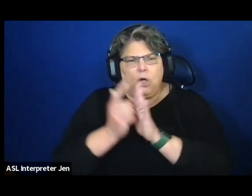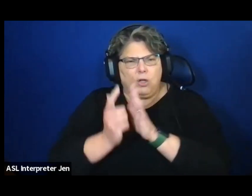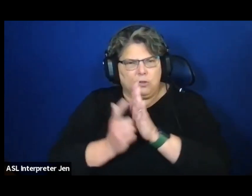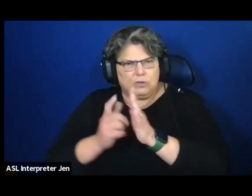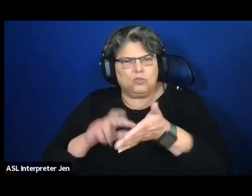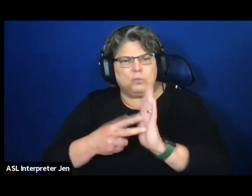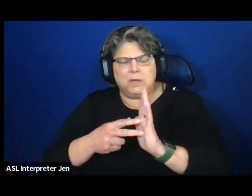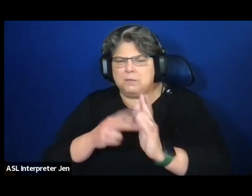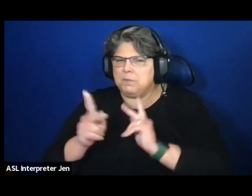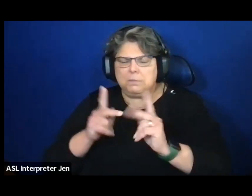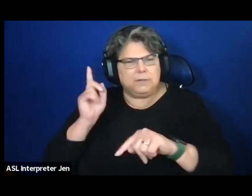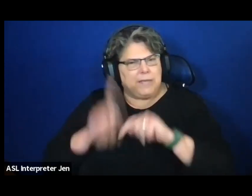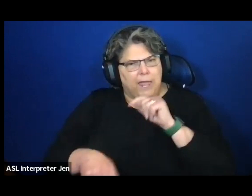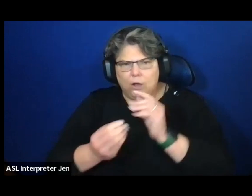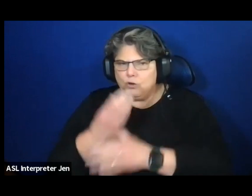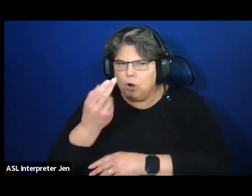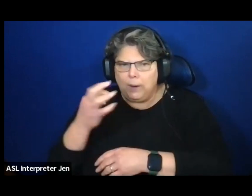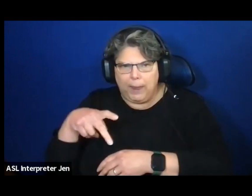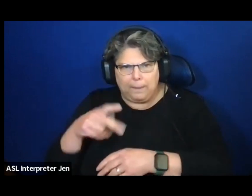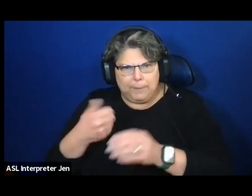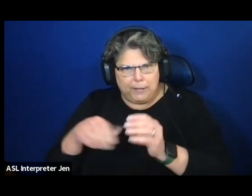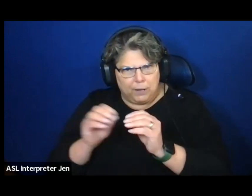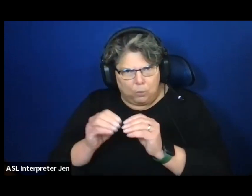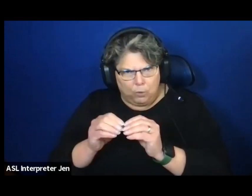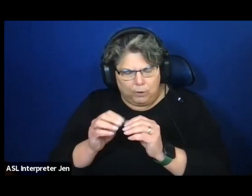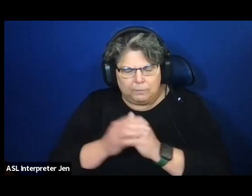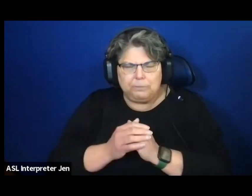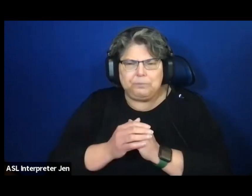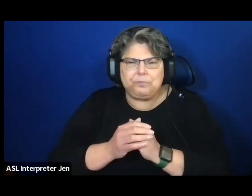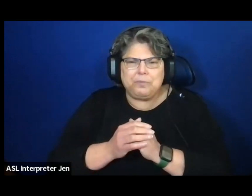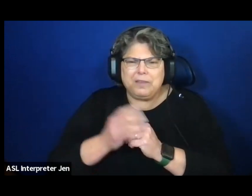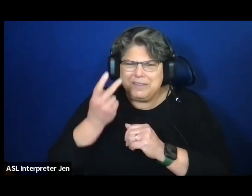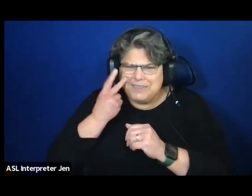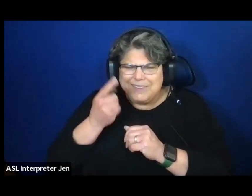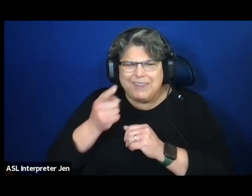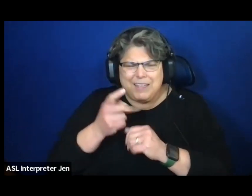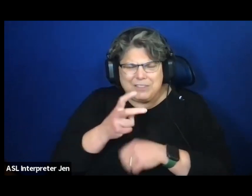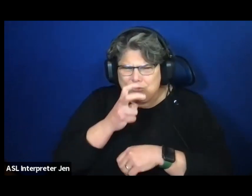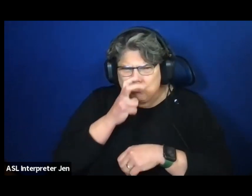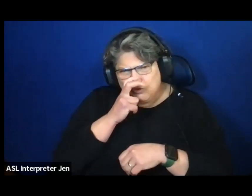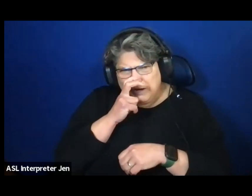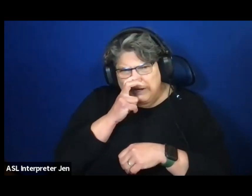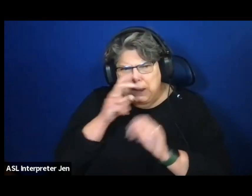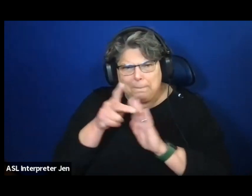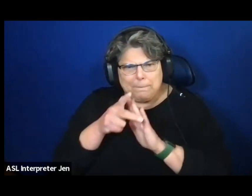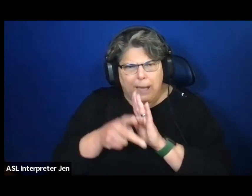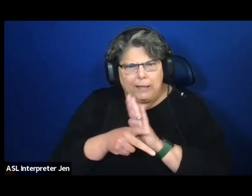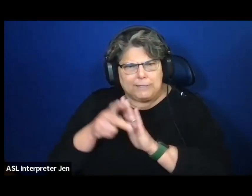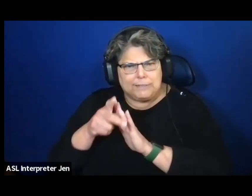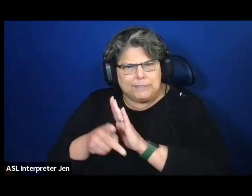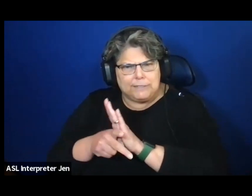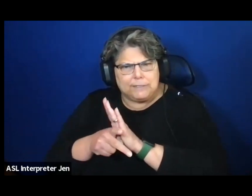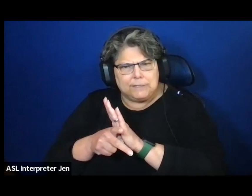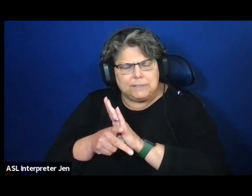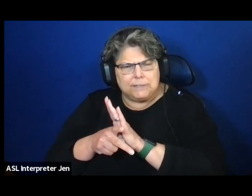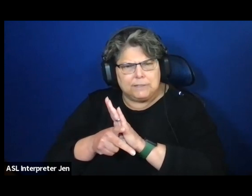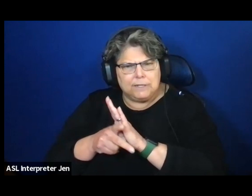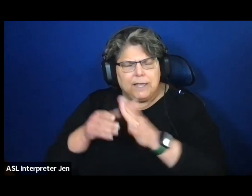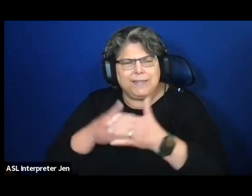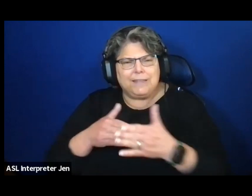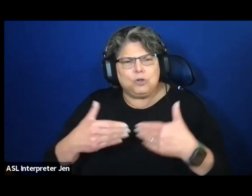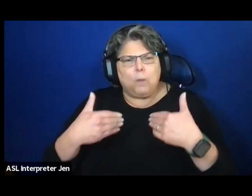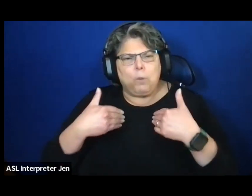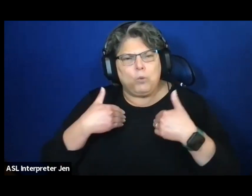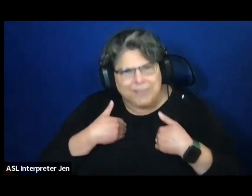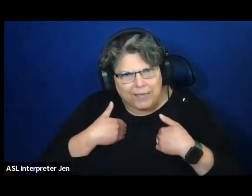growing hemp. Okay? So we see here that they had the strict policies against possessing